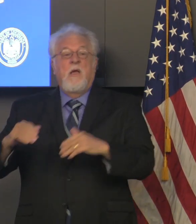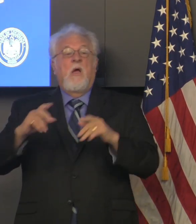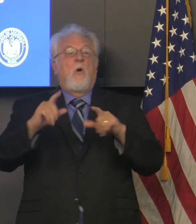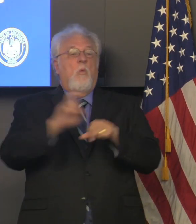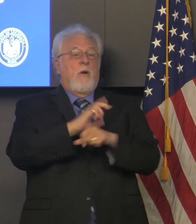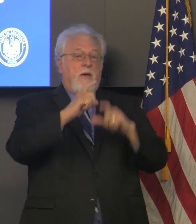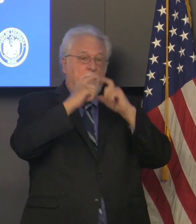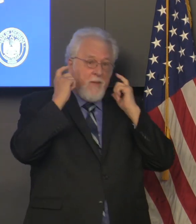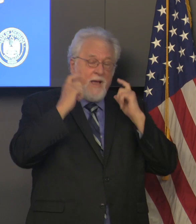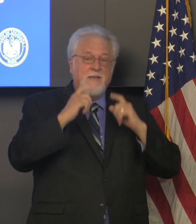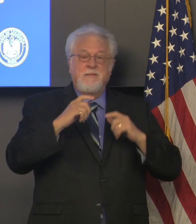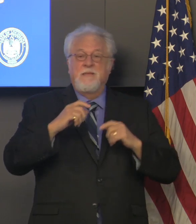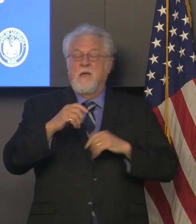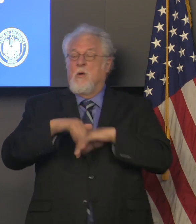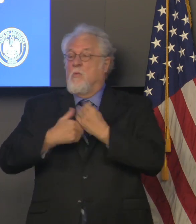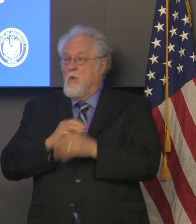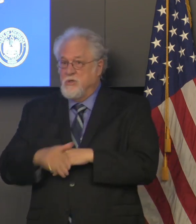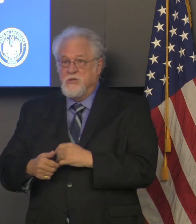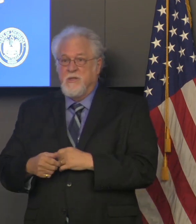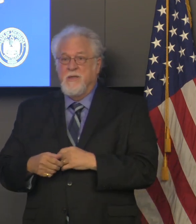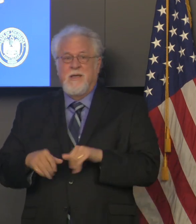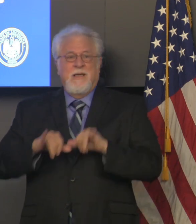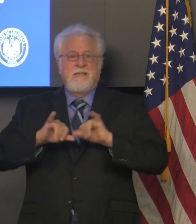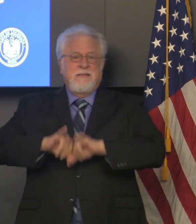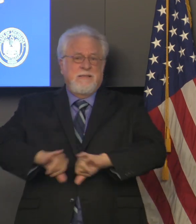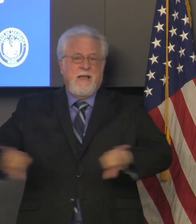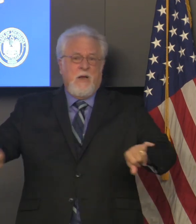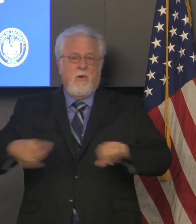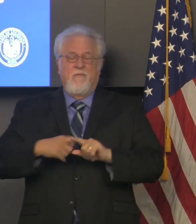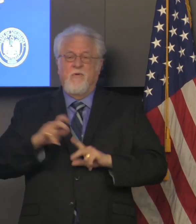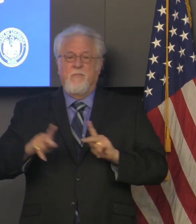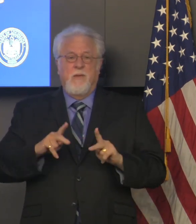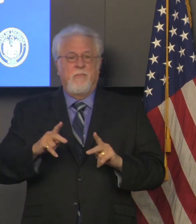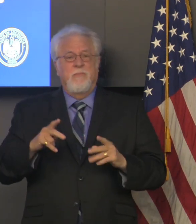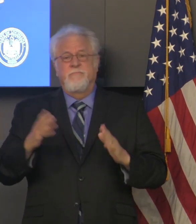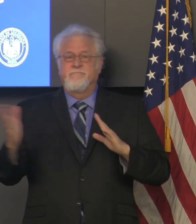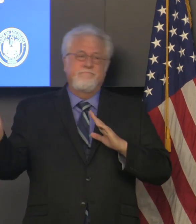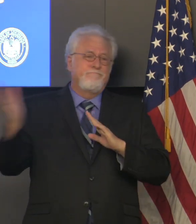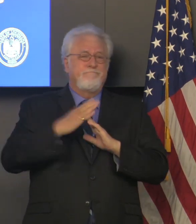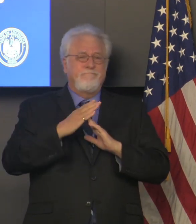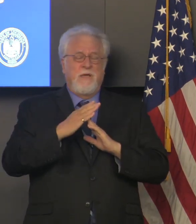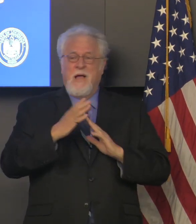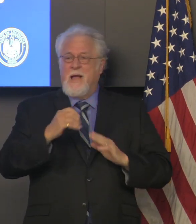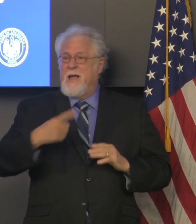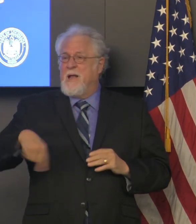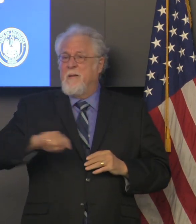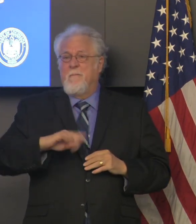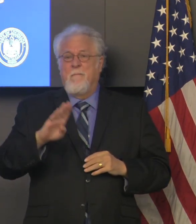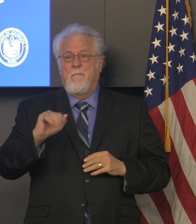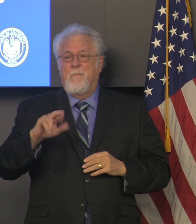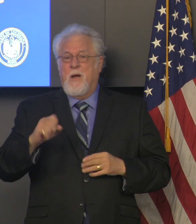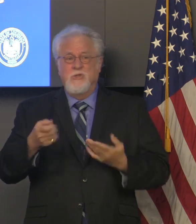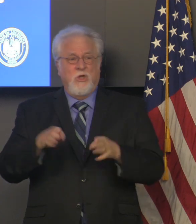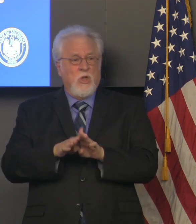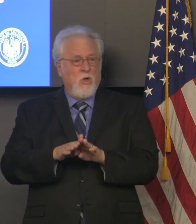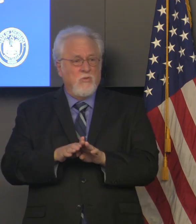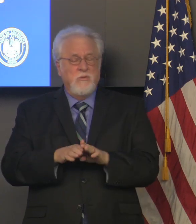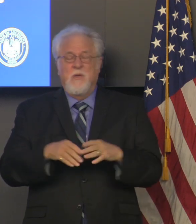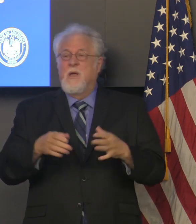wearing a mask, the simple hand washing, the staying away from people is paramount. And these bars being closed is